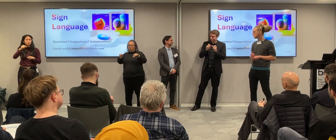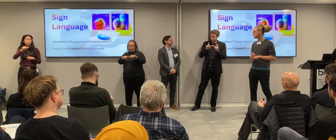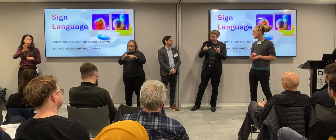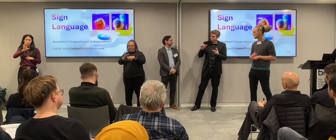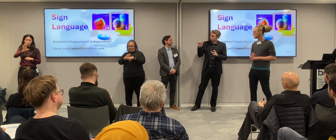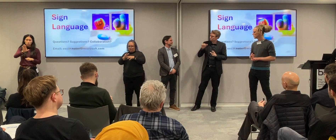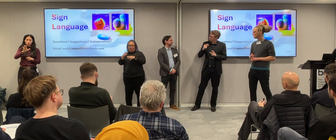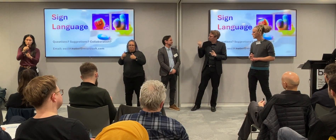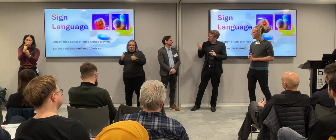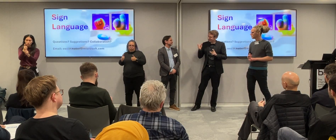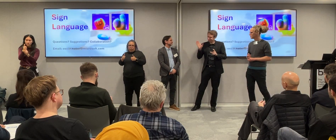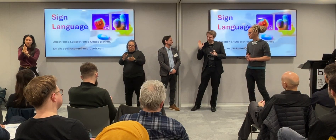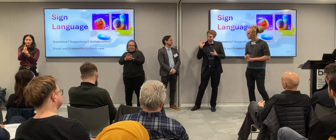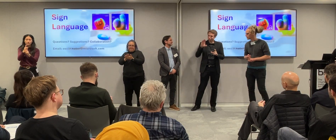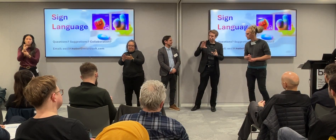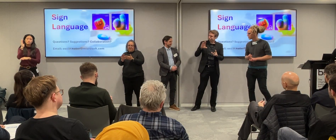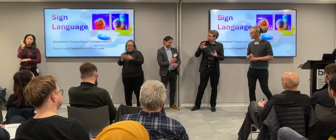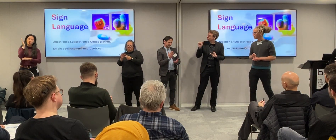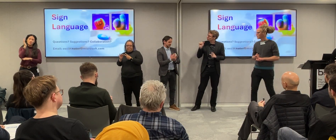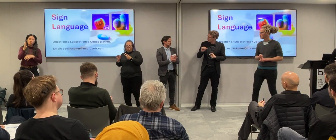nice.